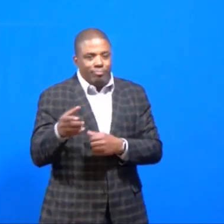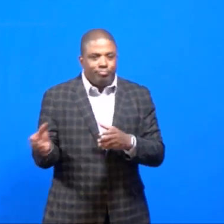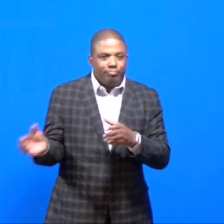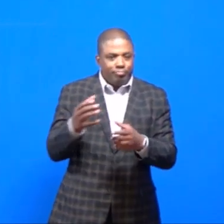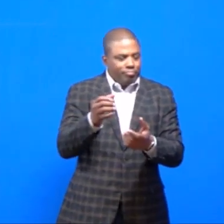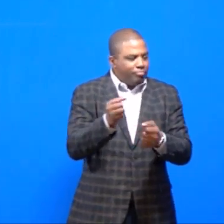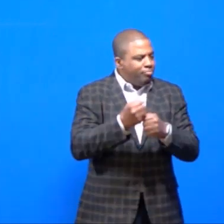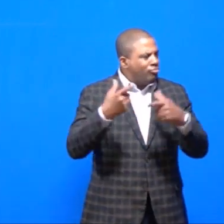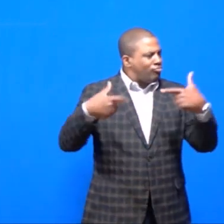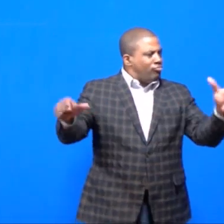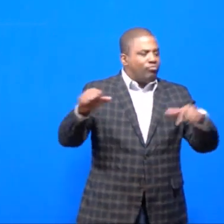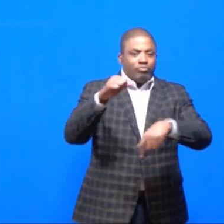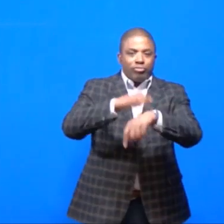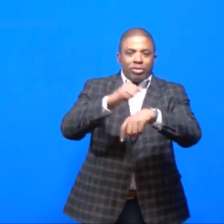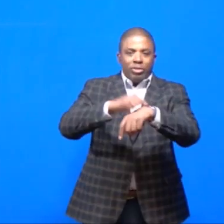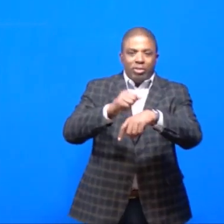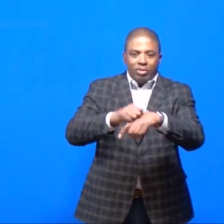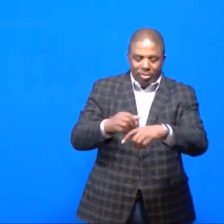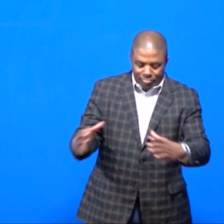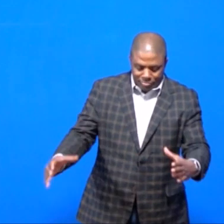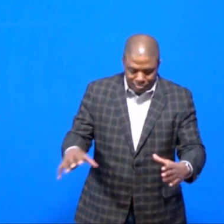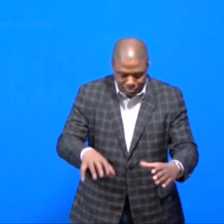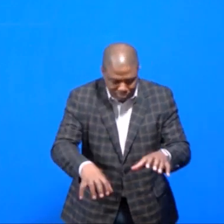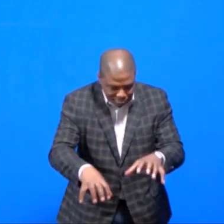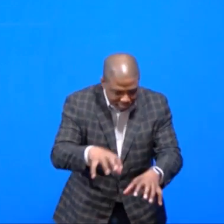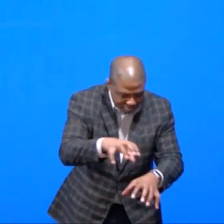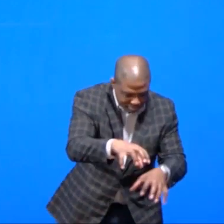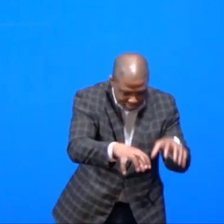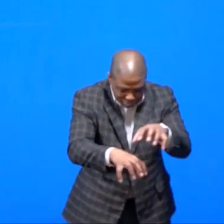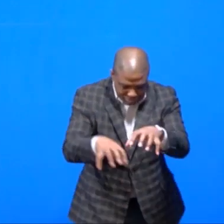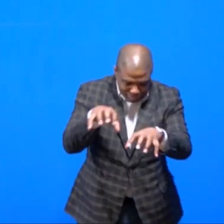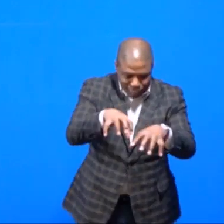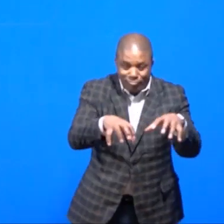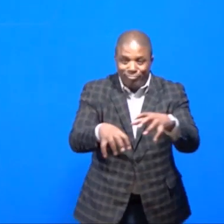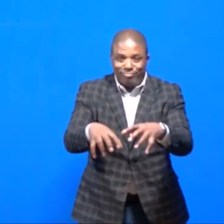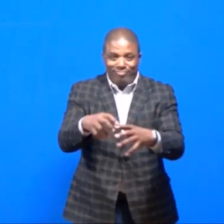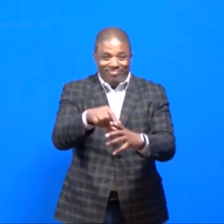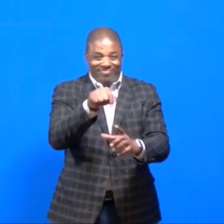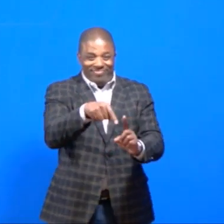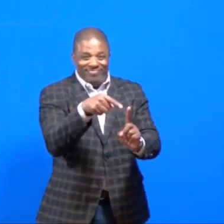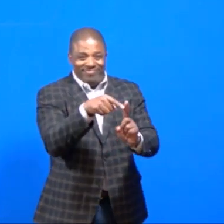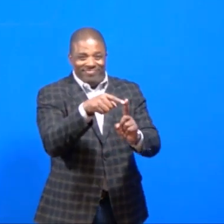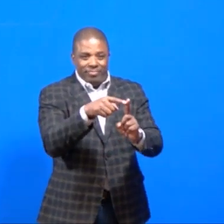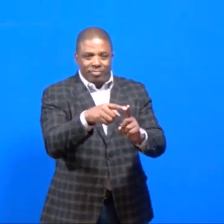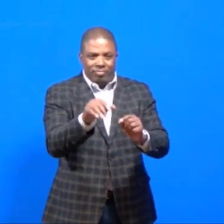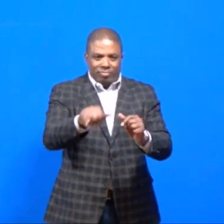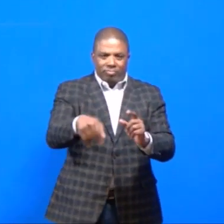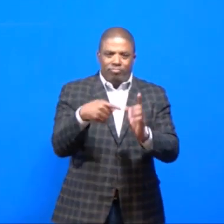So then Joshua, he took a huge stone as a reminder,